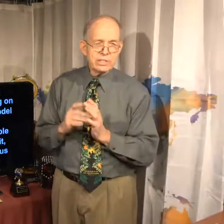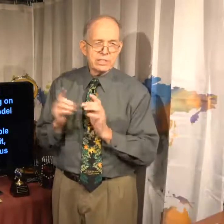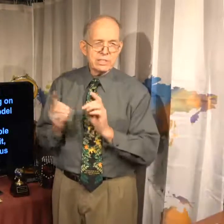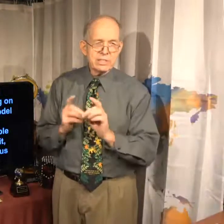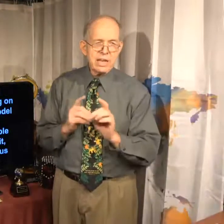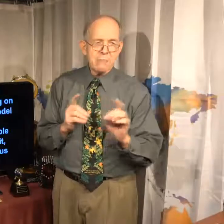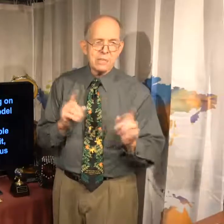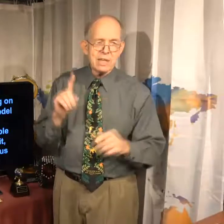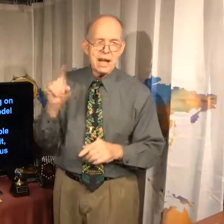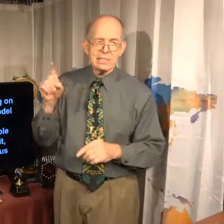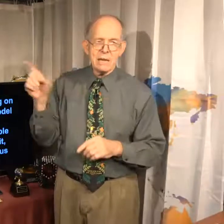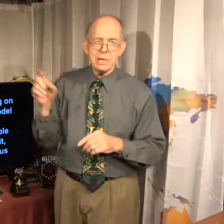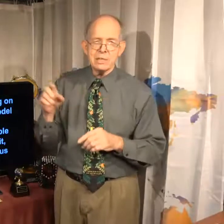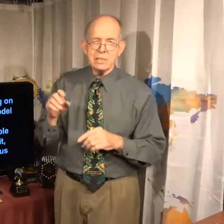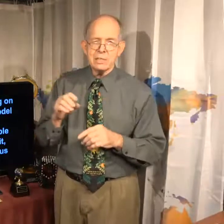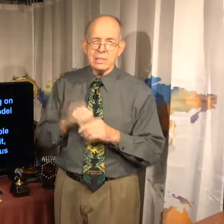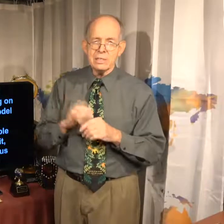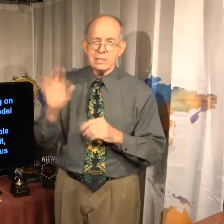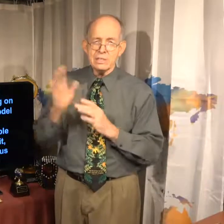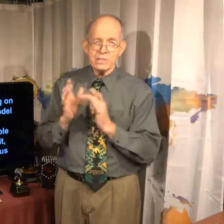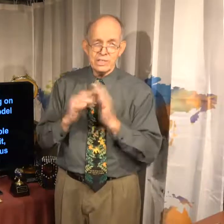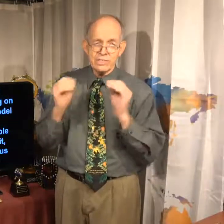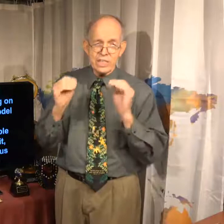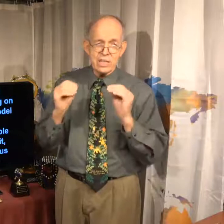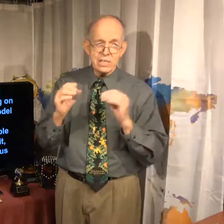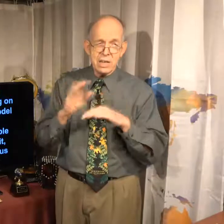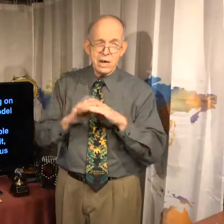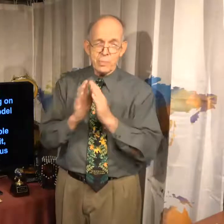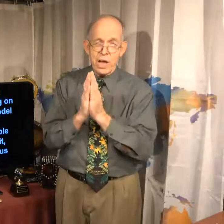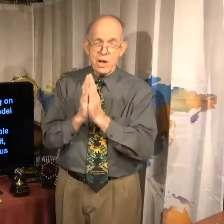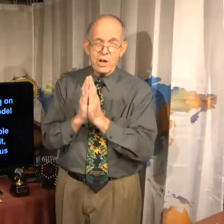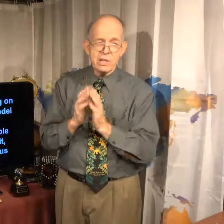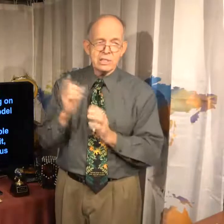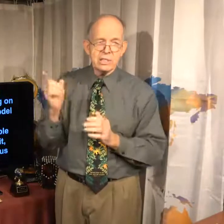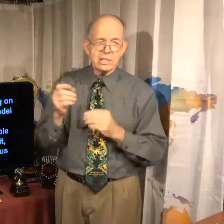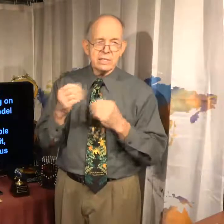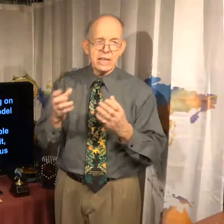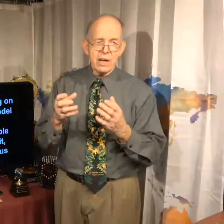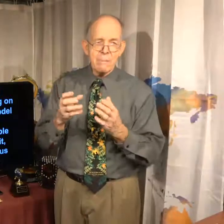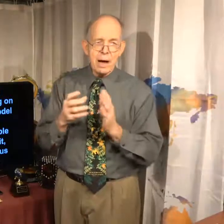Jesus, the shepherd, asked him, is Jesus teaching my prayer? Give him the